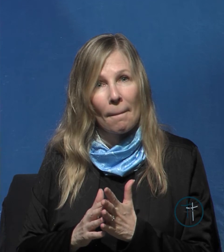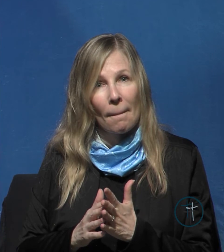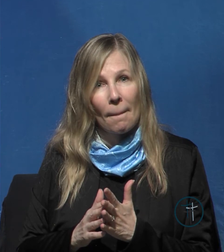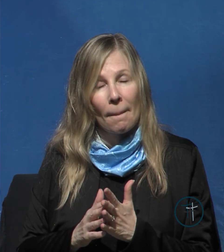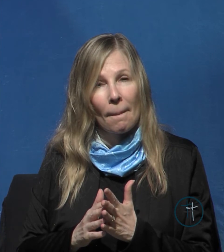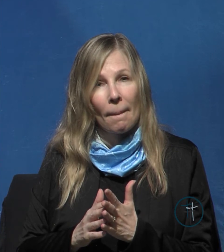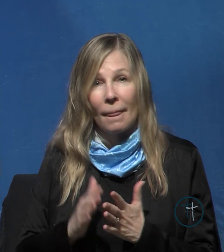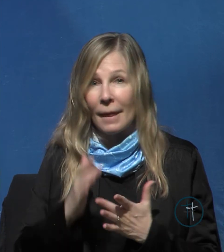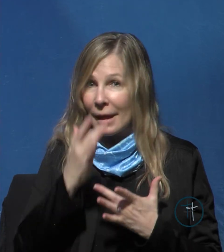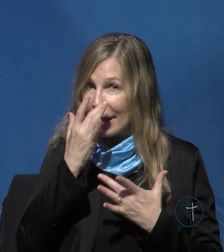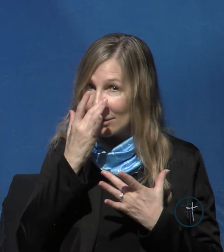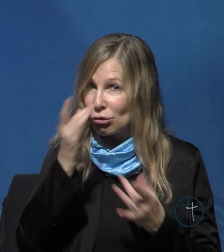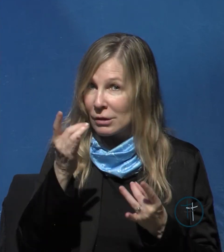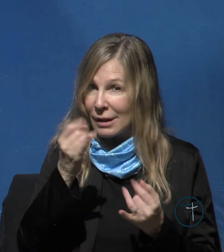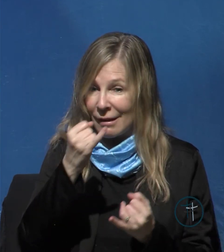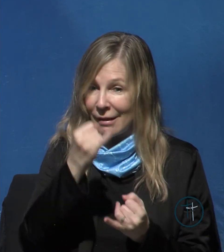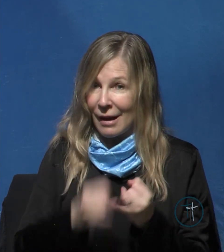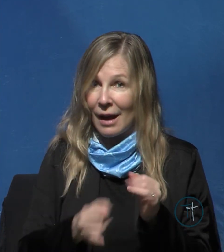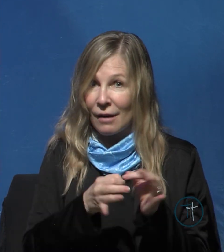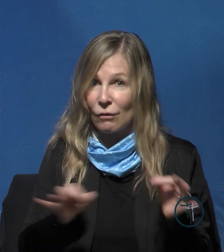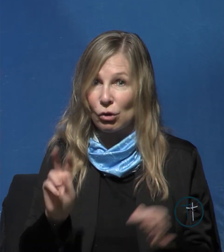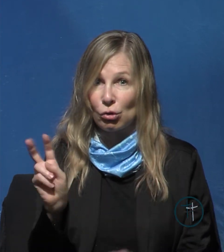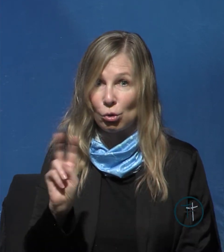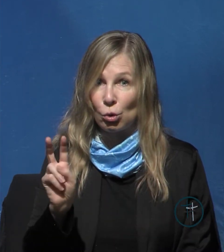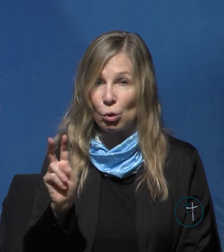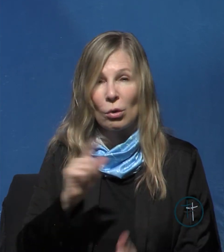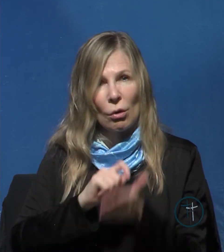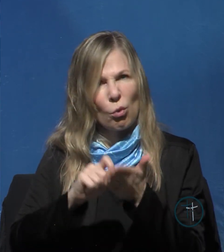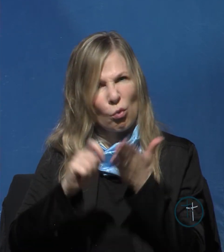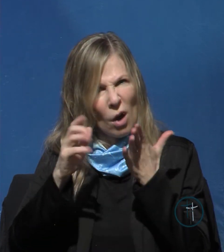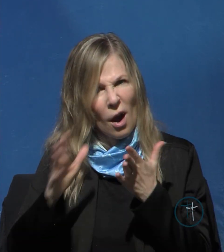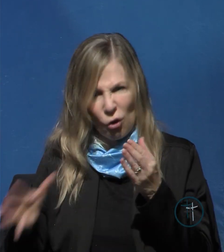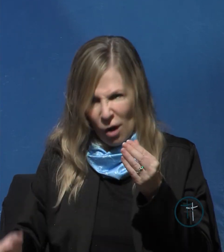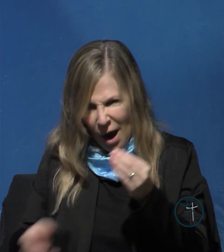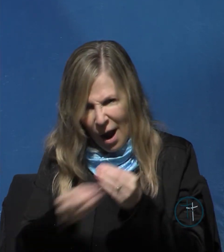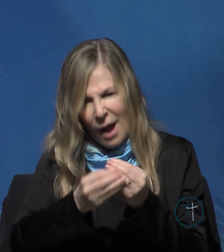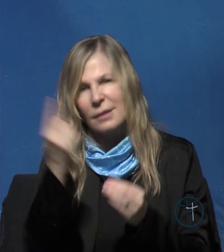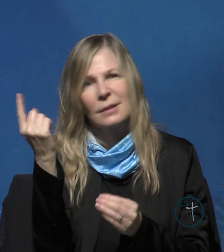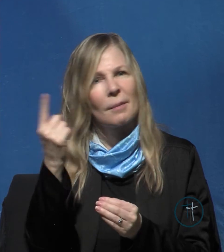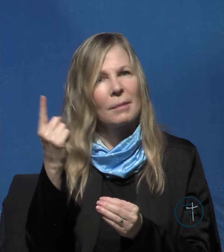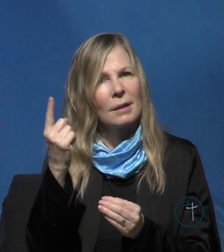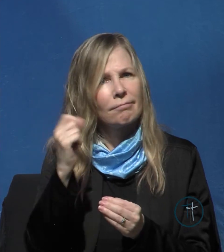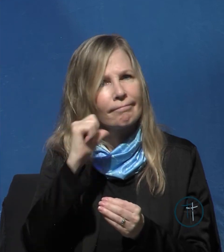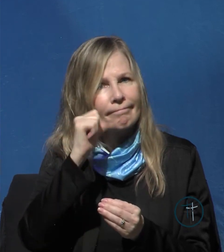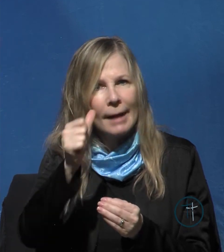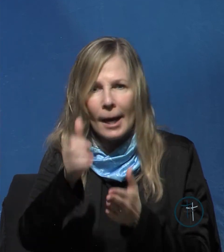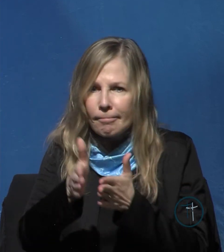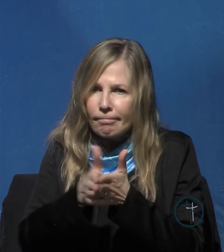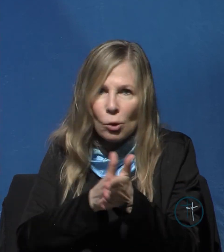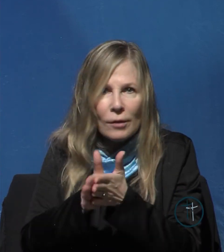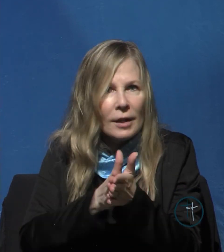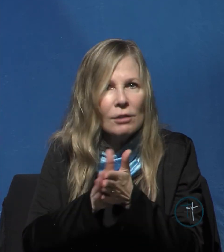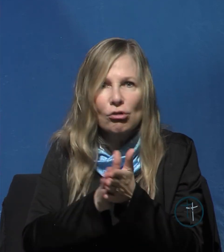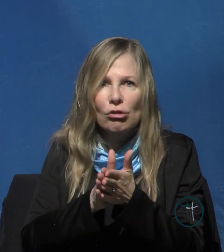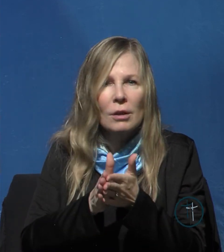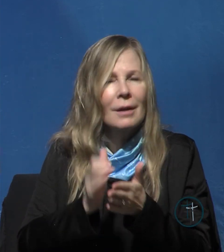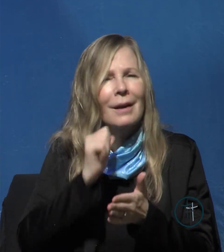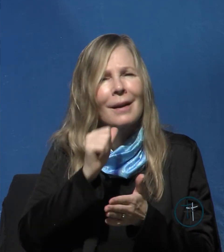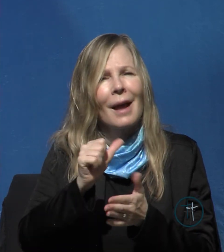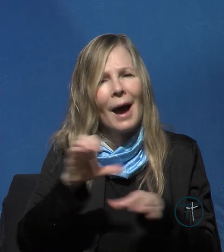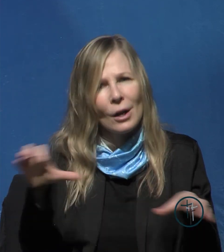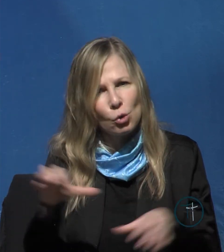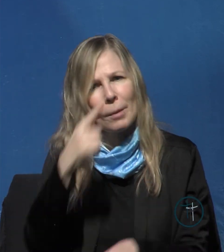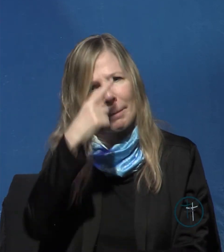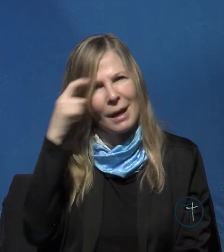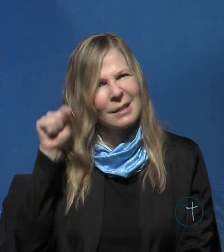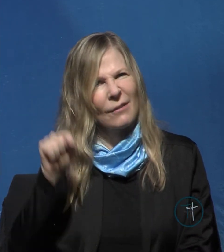And it's interesting because at the end of verse 2, the writer adds something in, and it's not motivation. It's not do it because of this, but